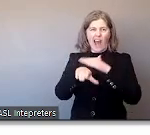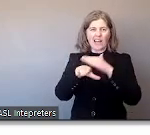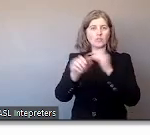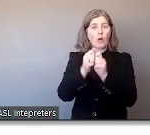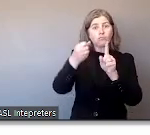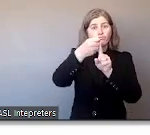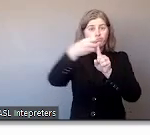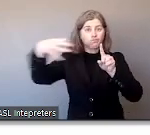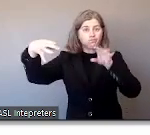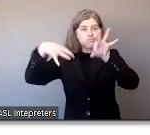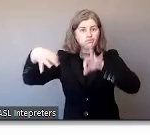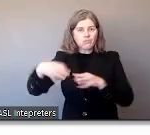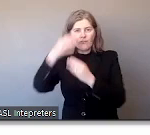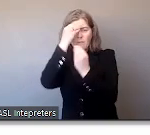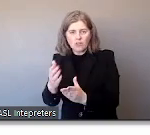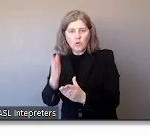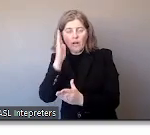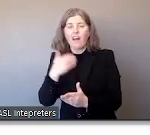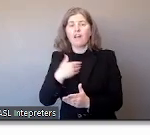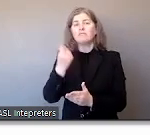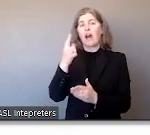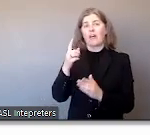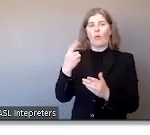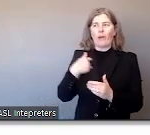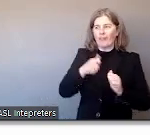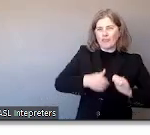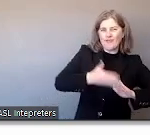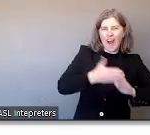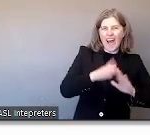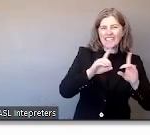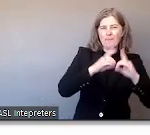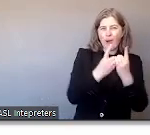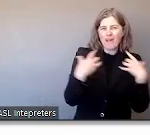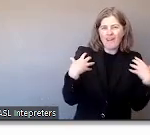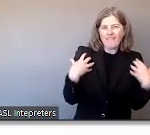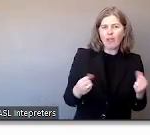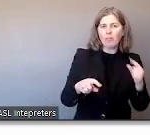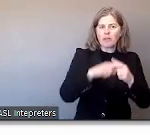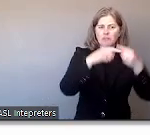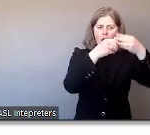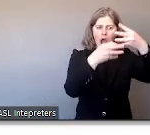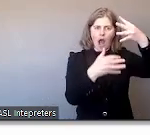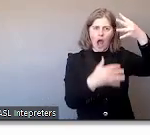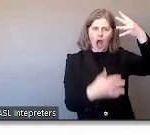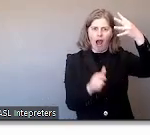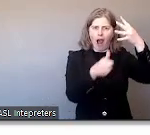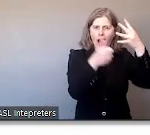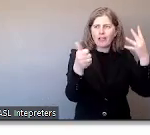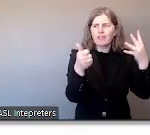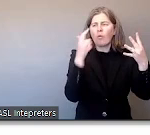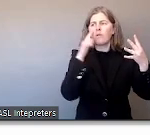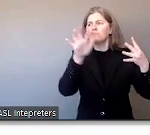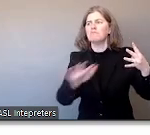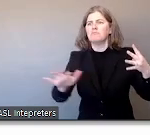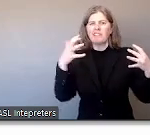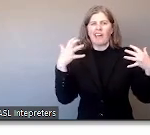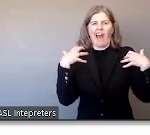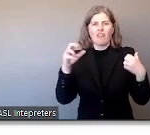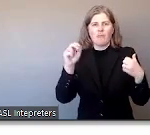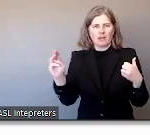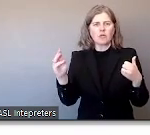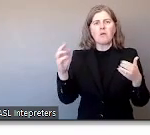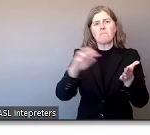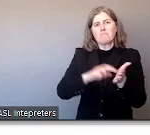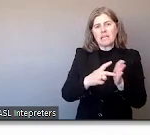data, but we do have a Department of Health to run and a whole bunch of other issues of the health of New Mexicans. And so we're going to be moving